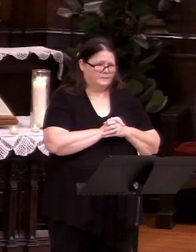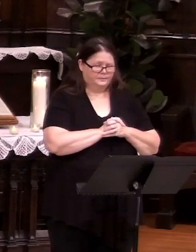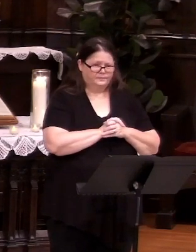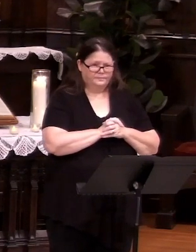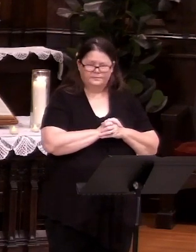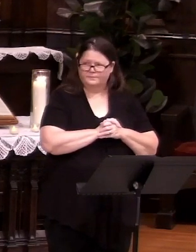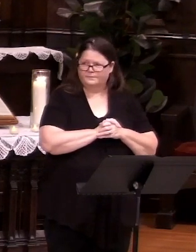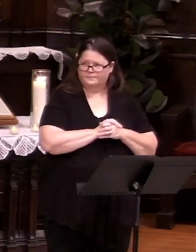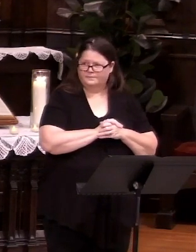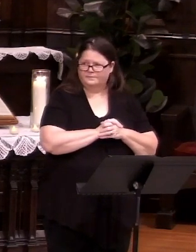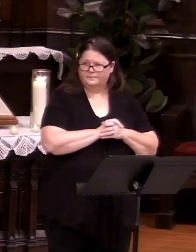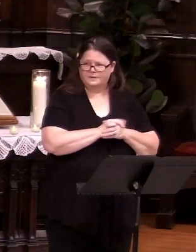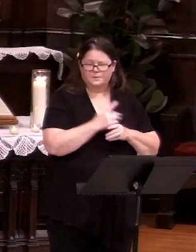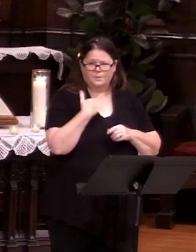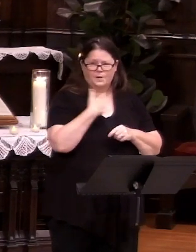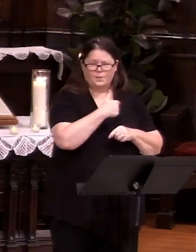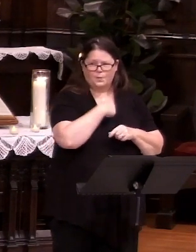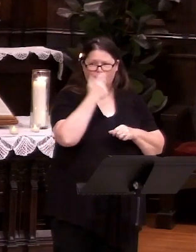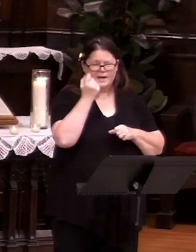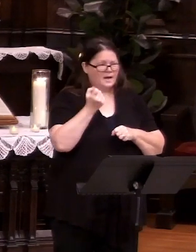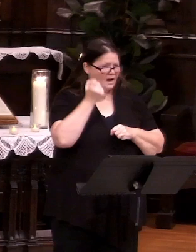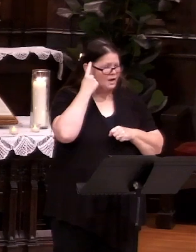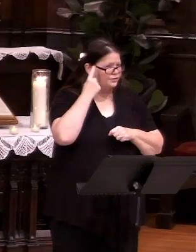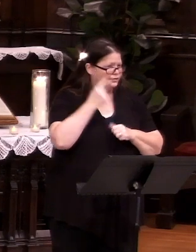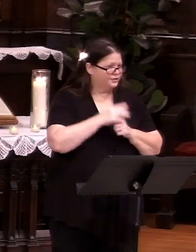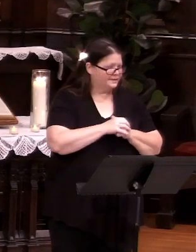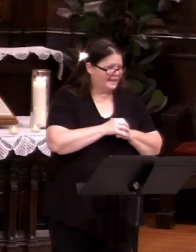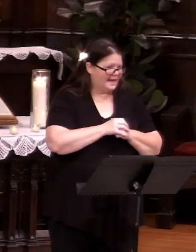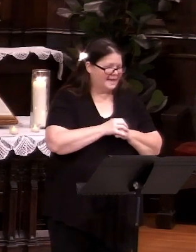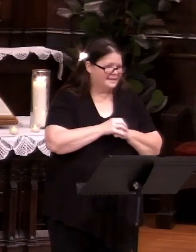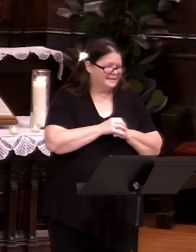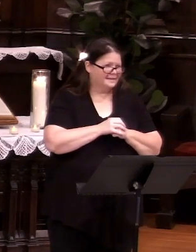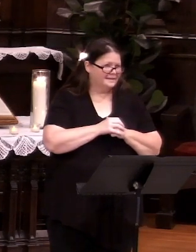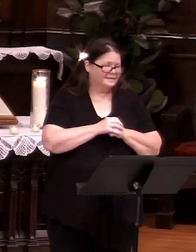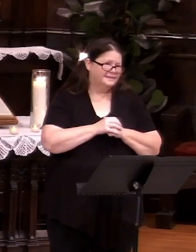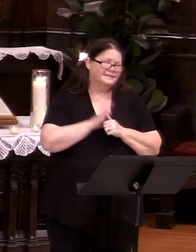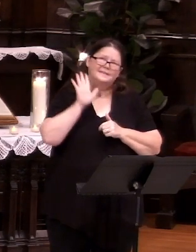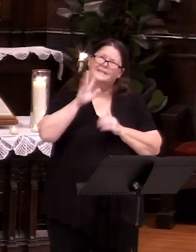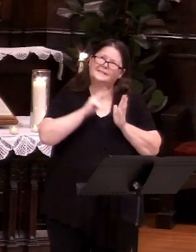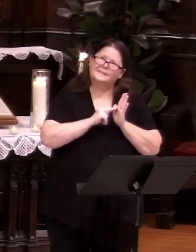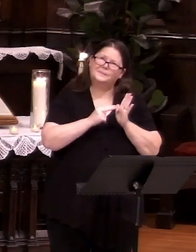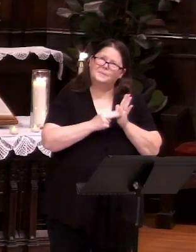Confused as to what we understand to be your word.